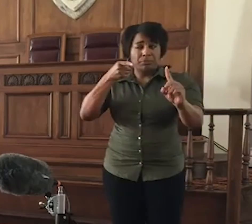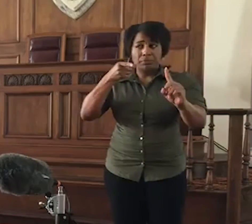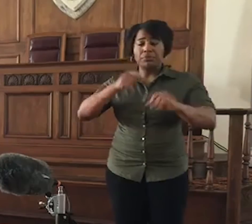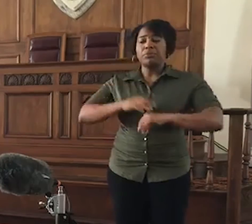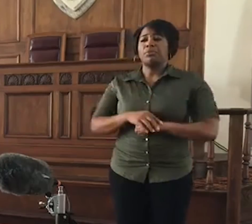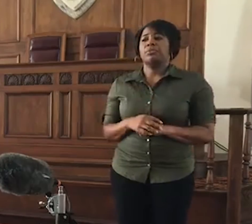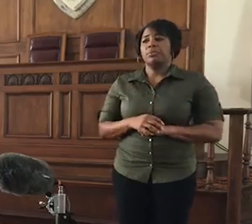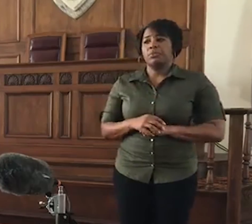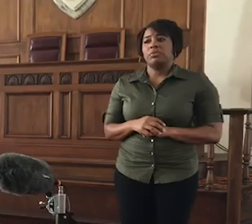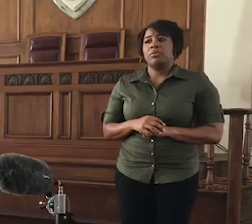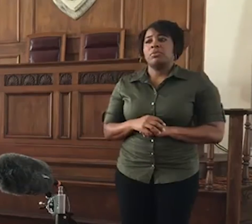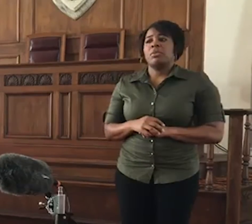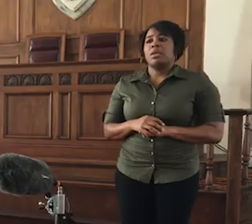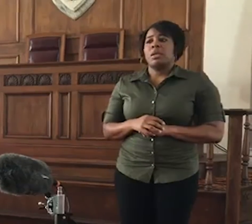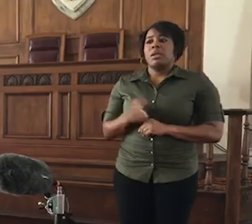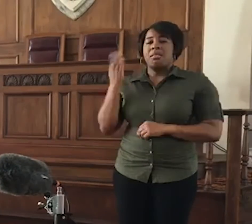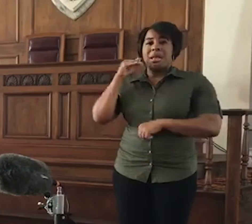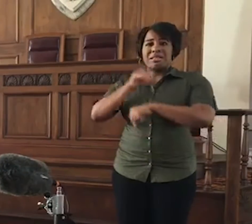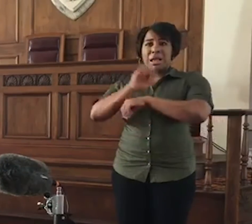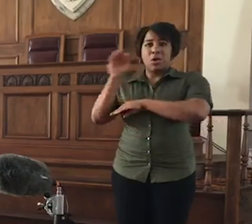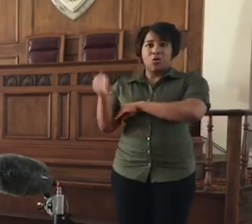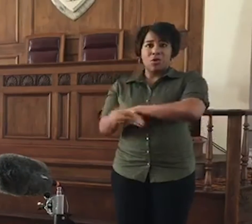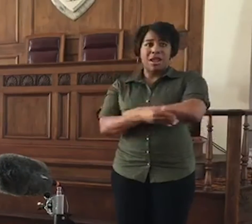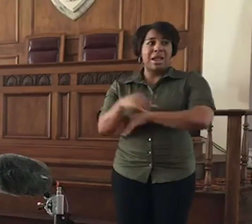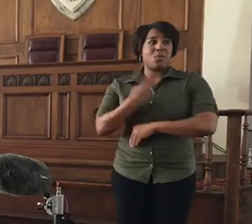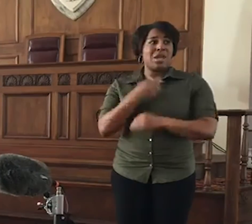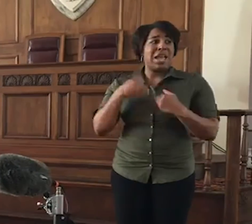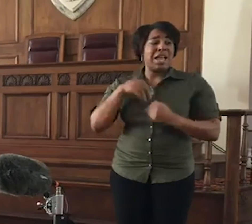Overnight, last night, we had